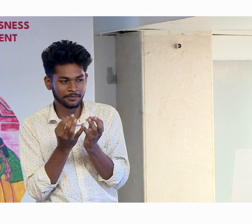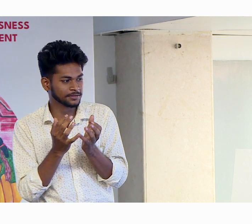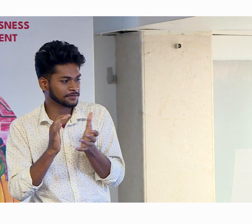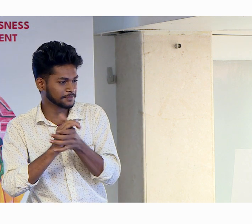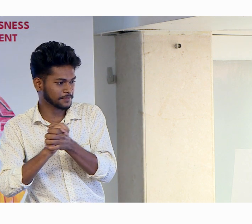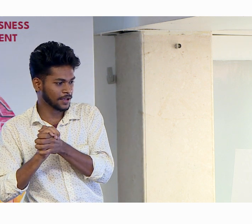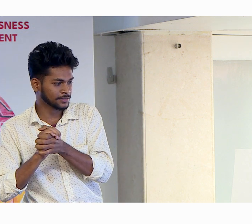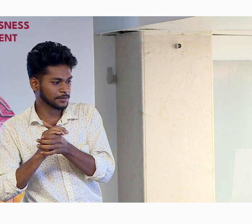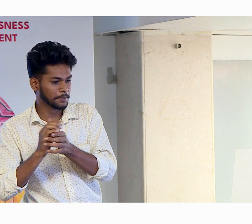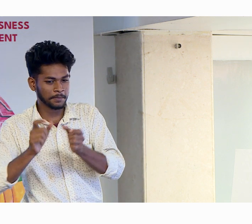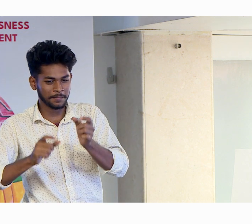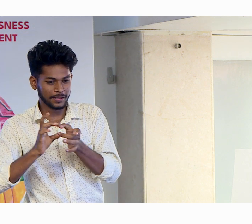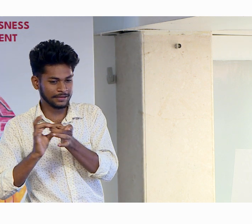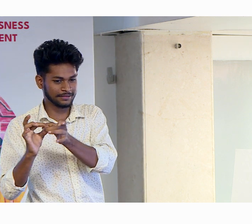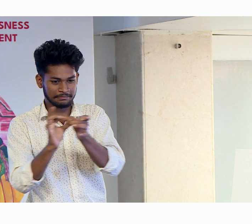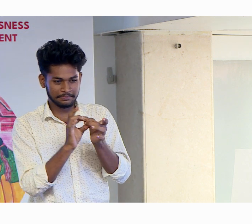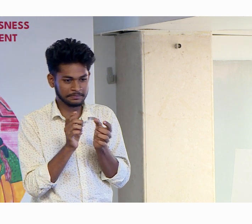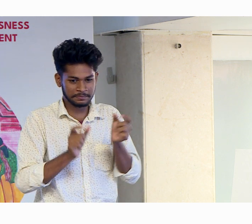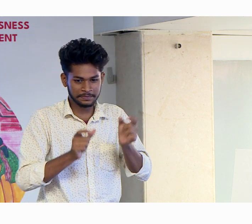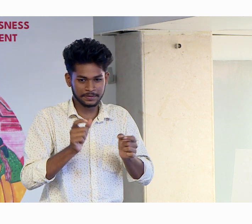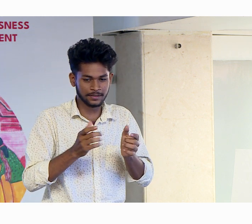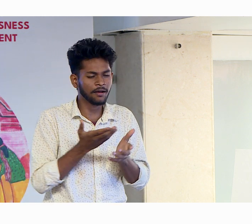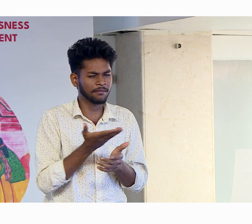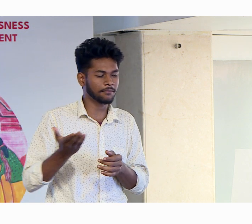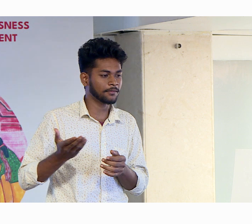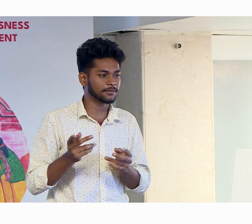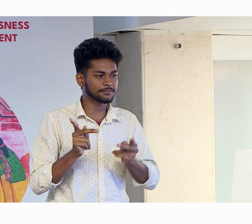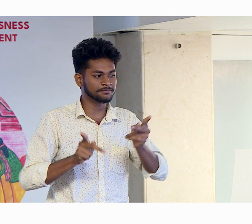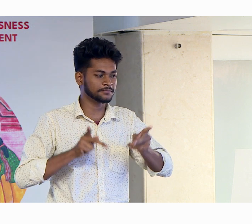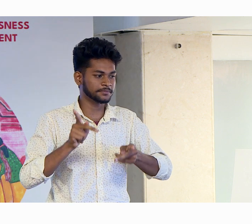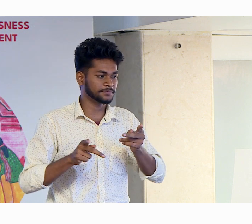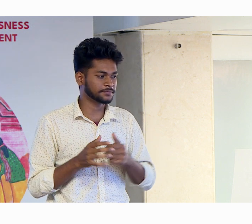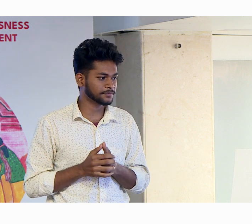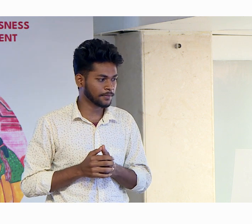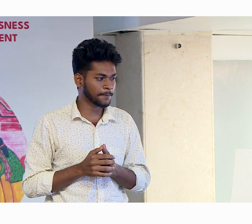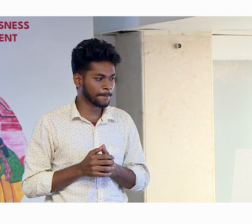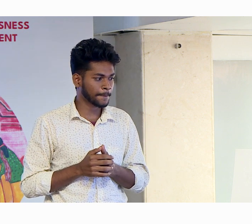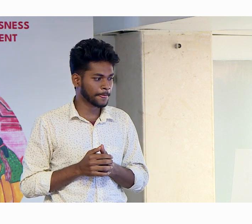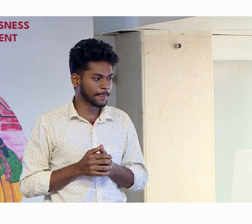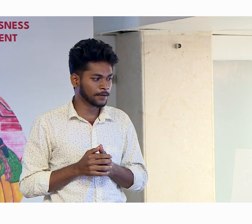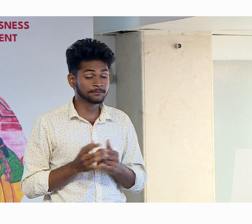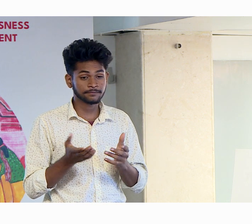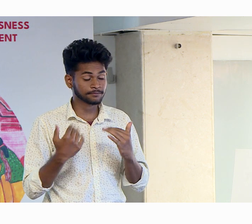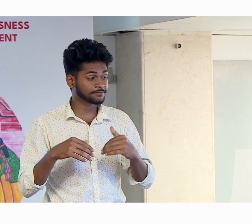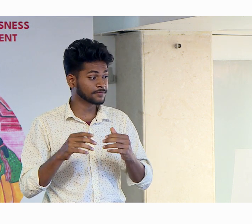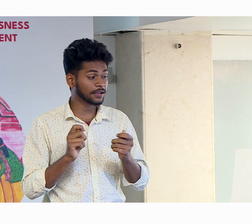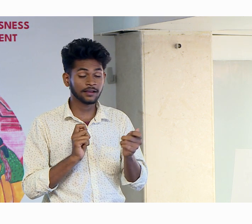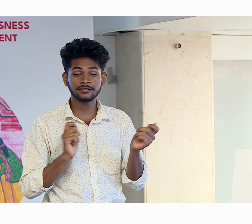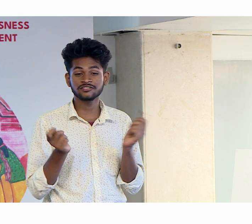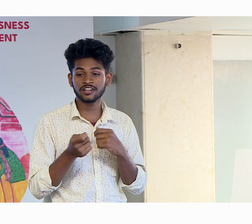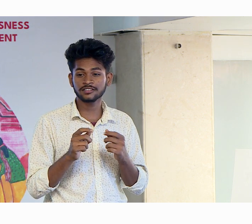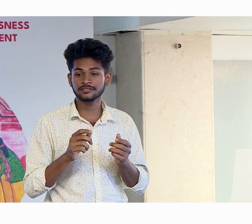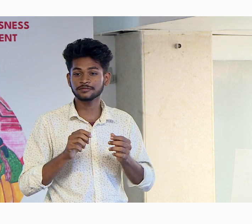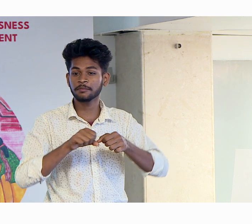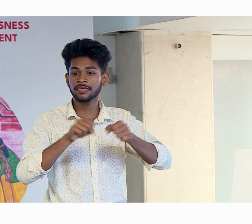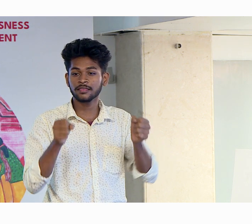happen in practice, you have to make a change. So you have to select a change method that will suit the